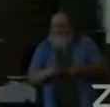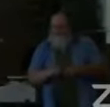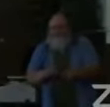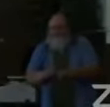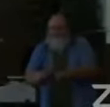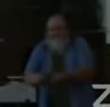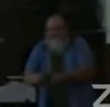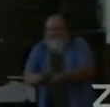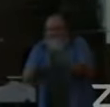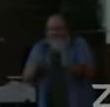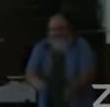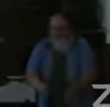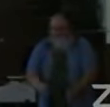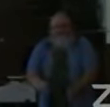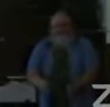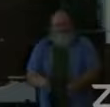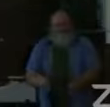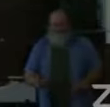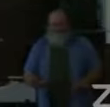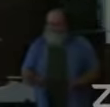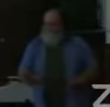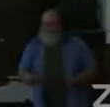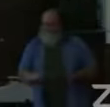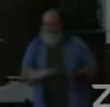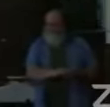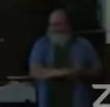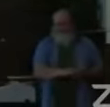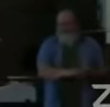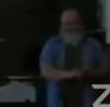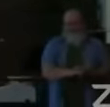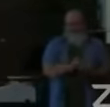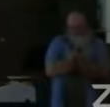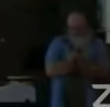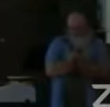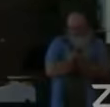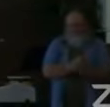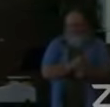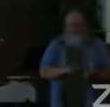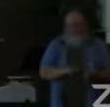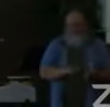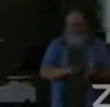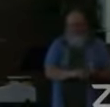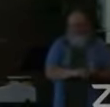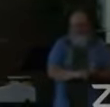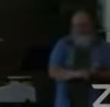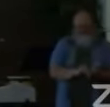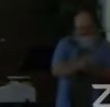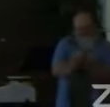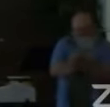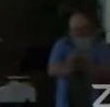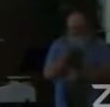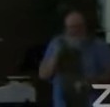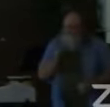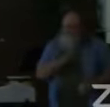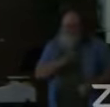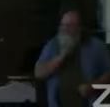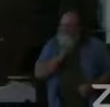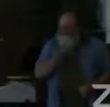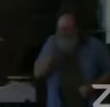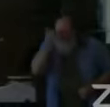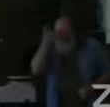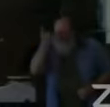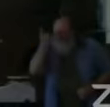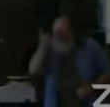That's love, people. That is a love that we can't imagine. That's a love that we can't understand. We can begin to understand and we can see